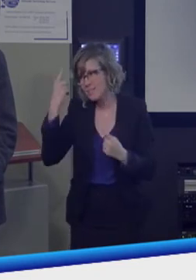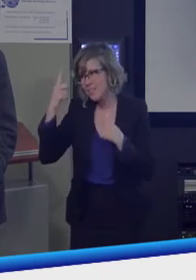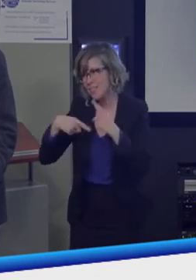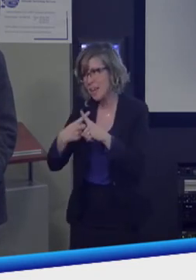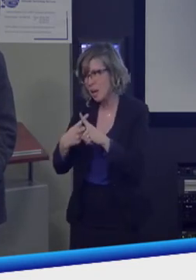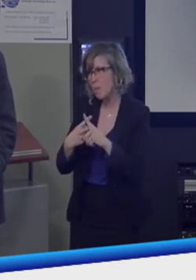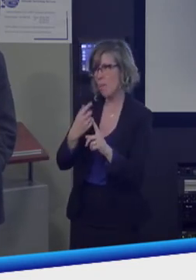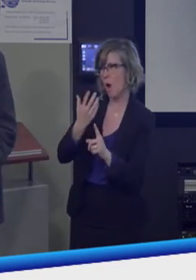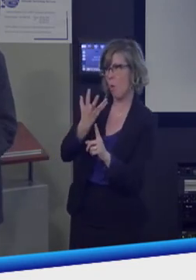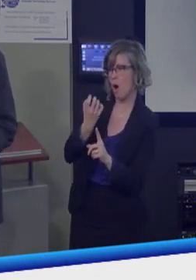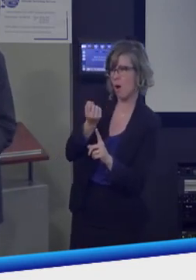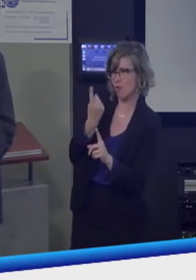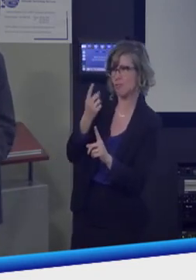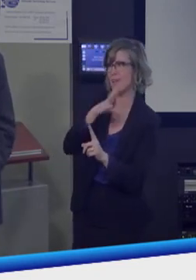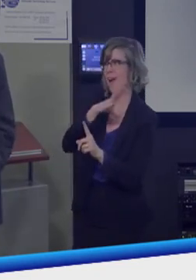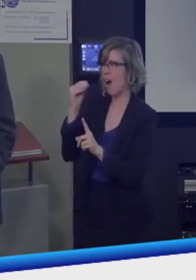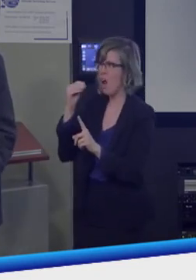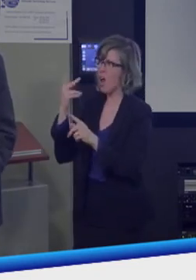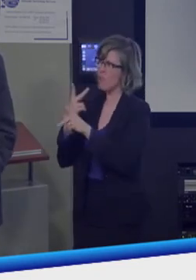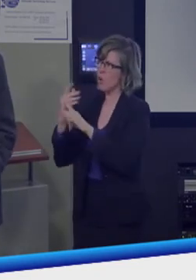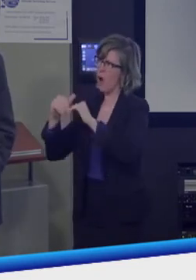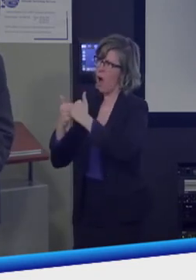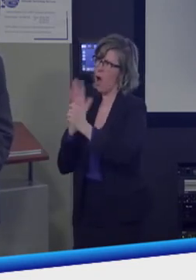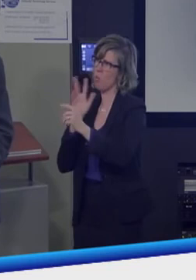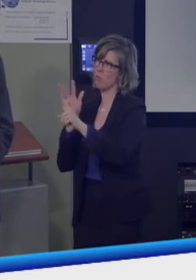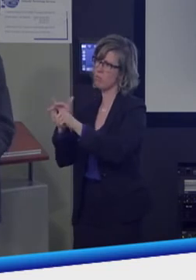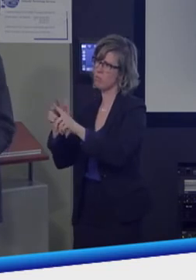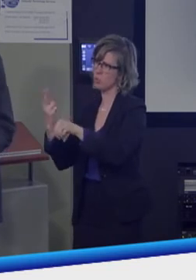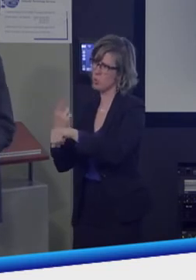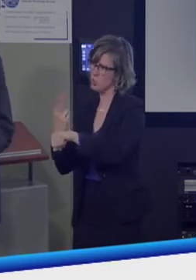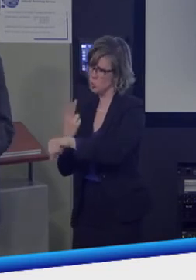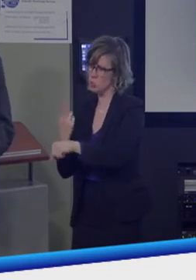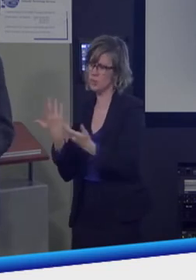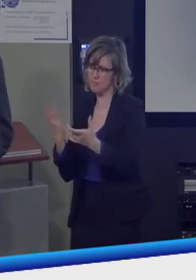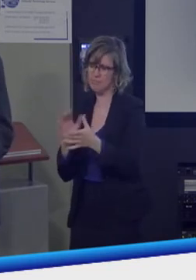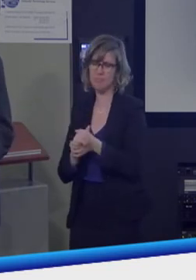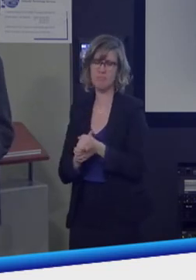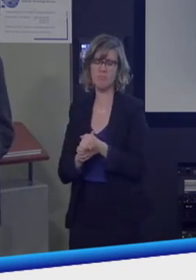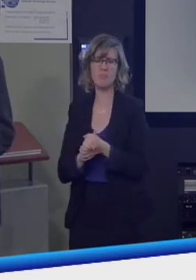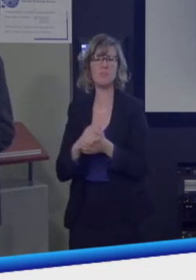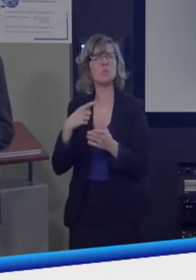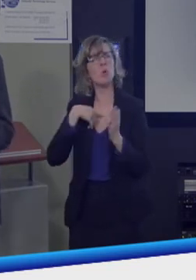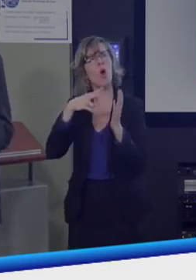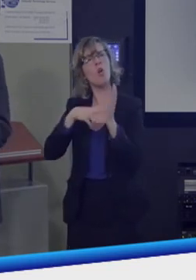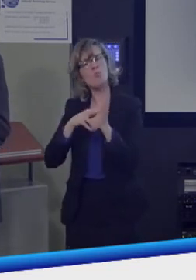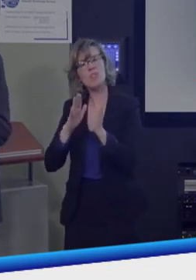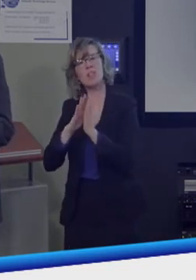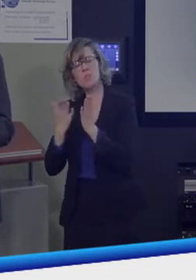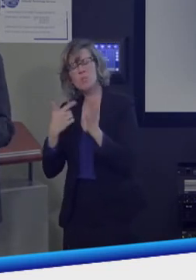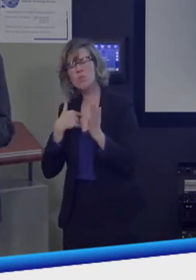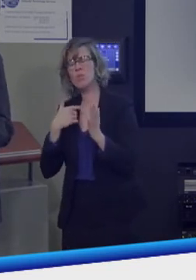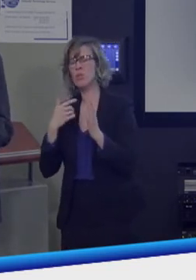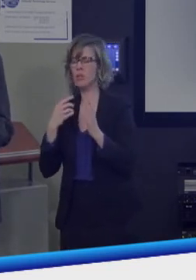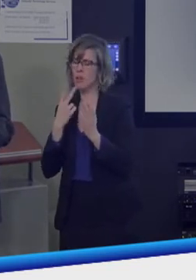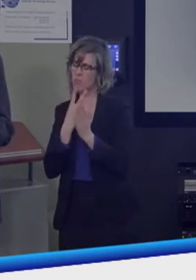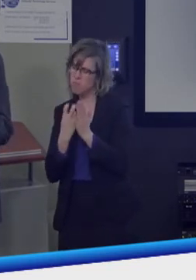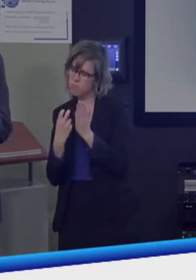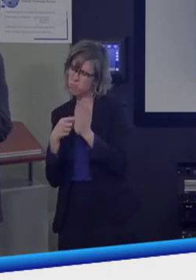use. So that's Pasteur. And ever since I read this book and then started to get involved